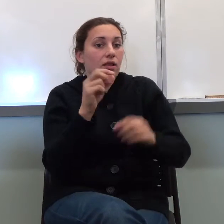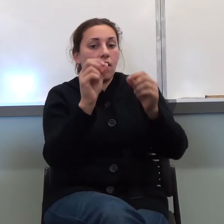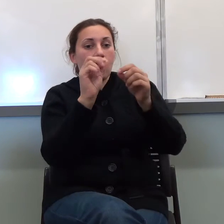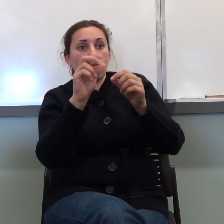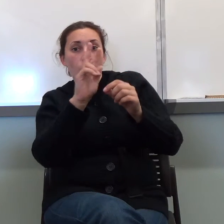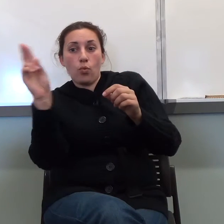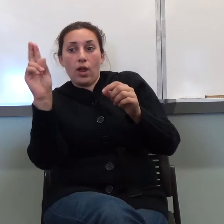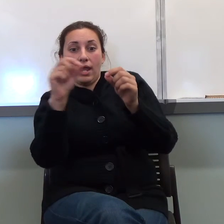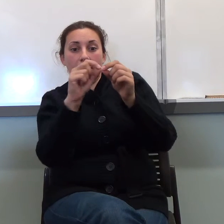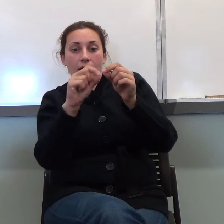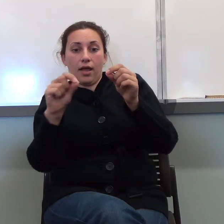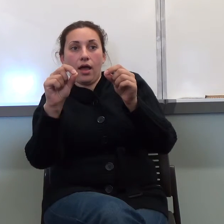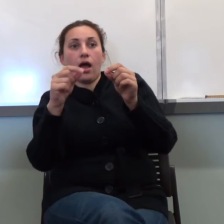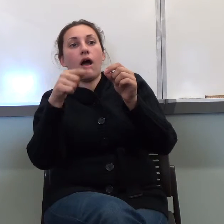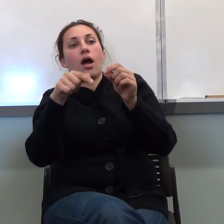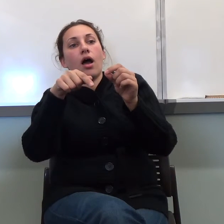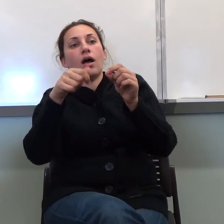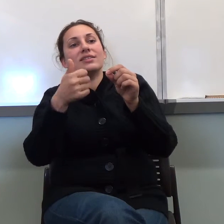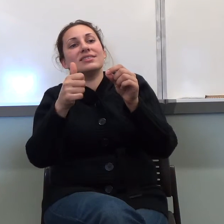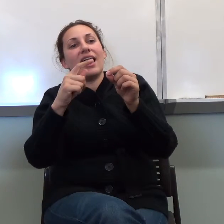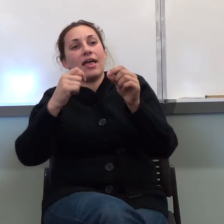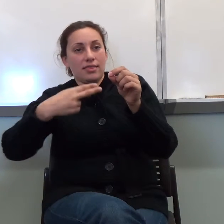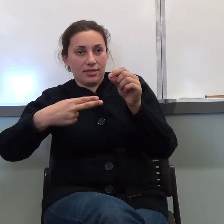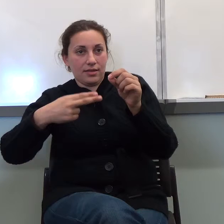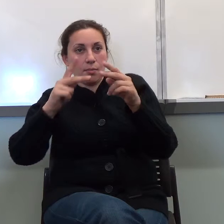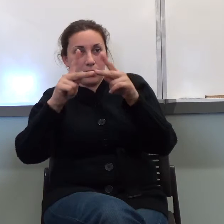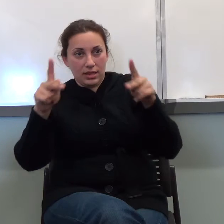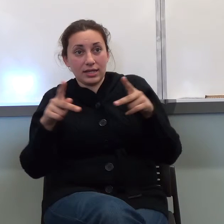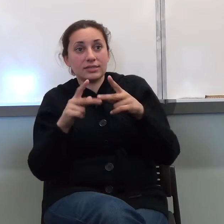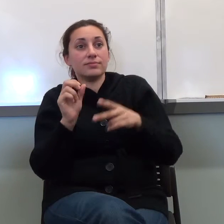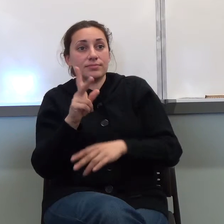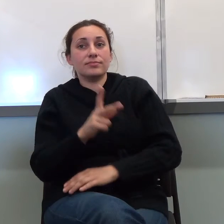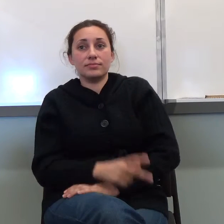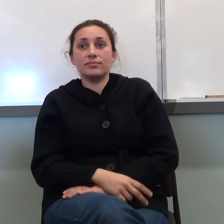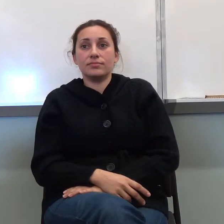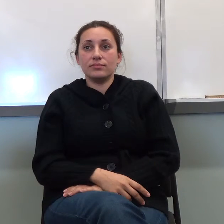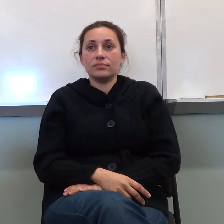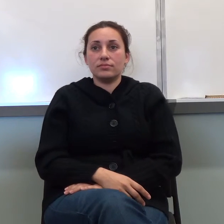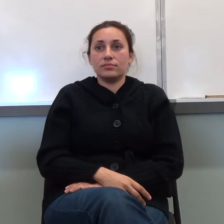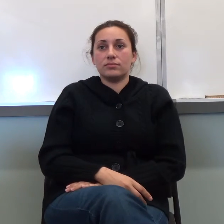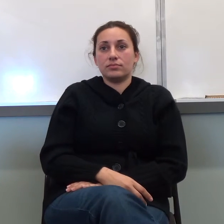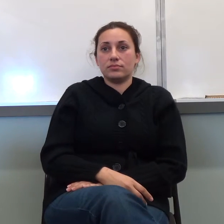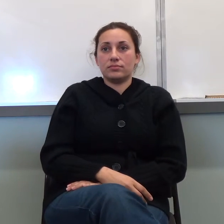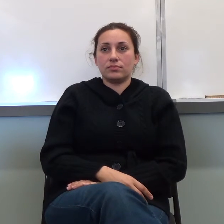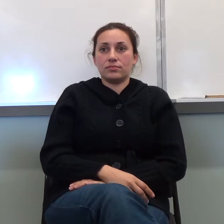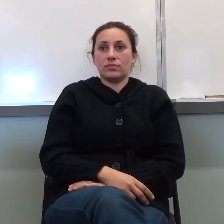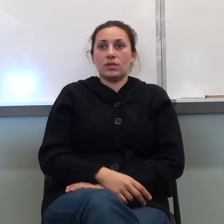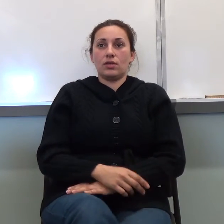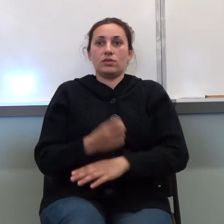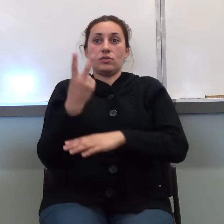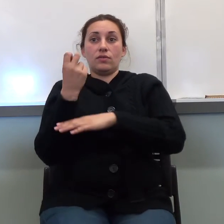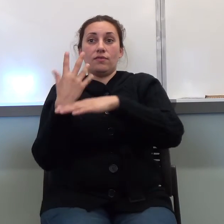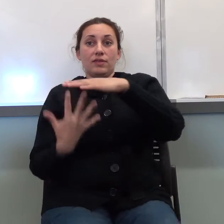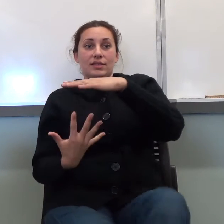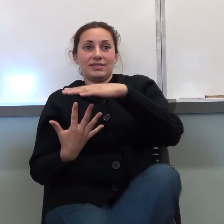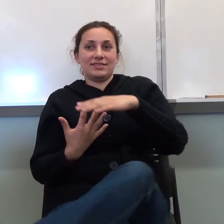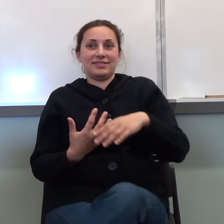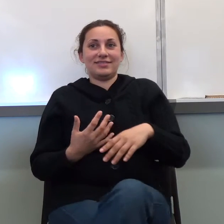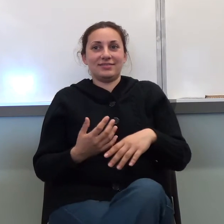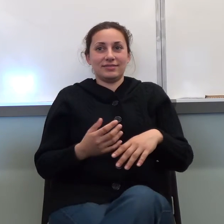is the 10th position. Yeah. Okay, now let's reduce that thing. That's going to give us a 12 on the top and a